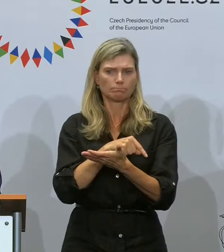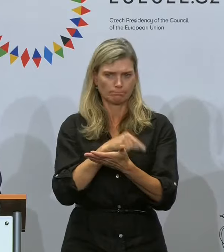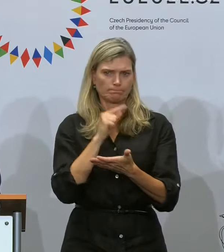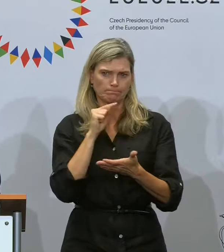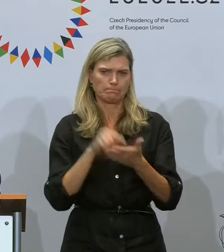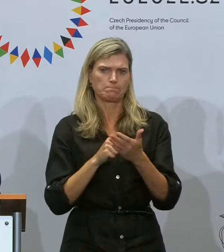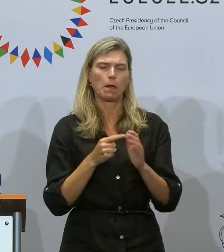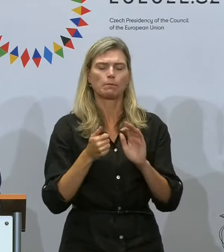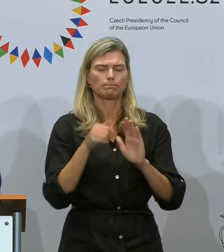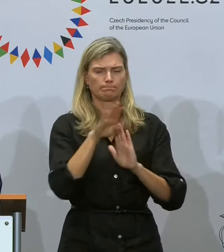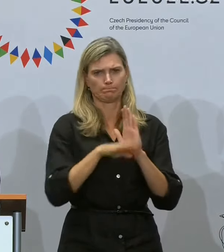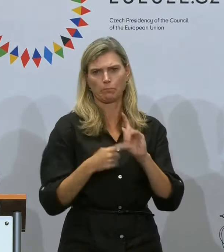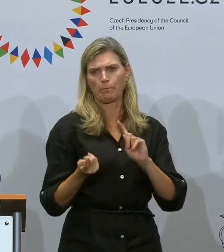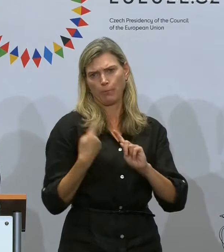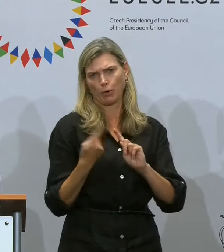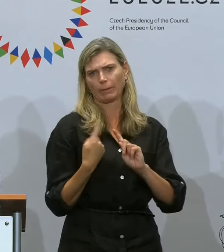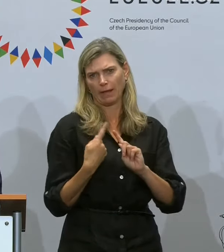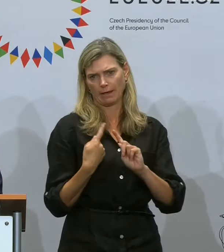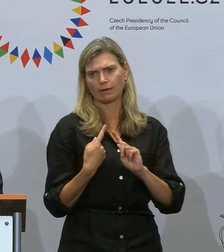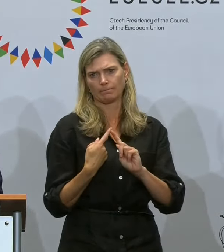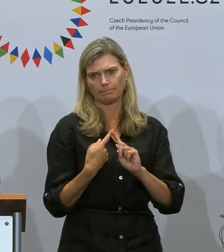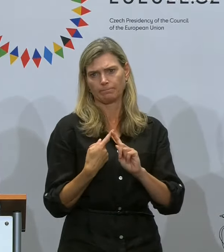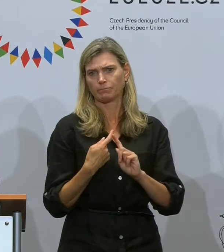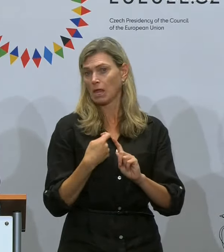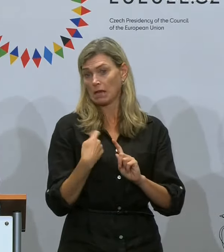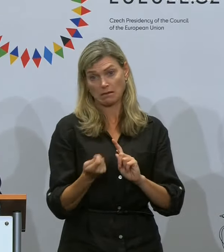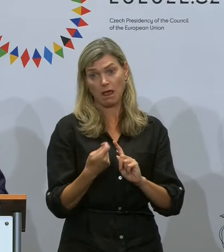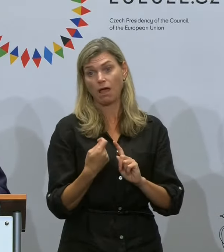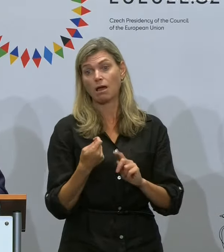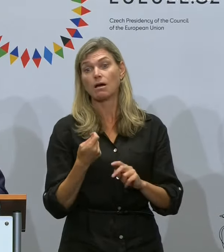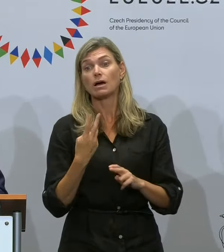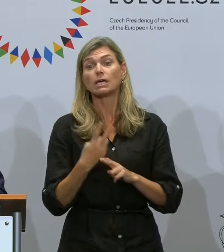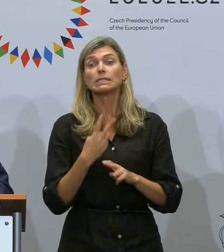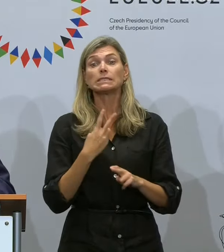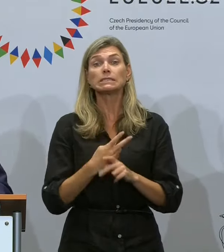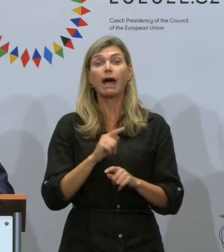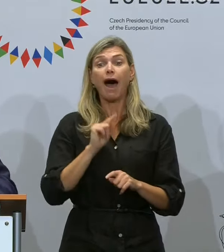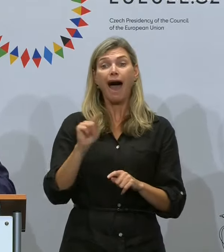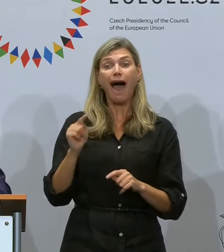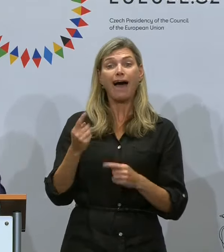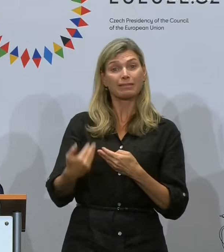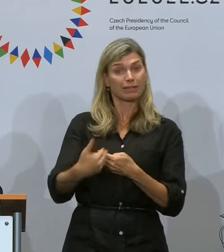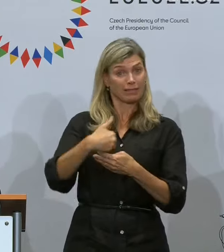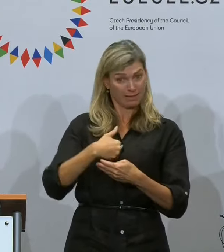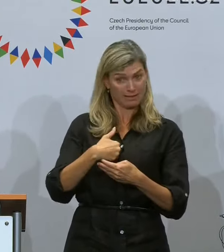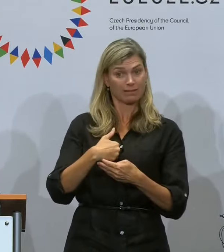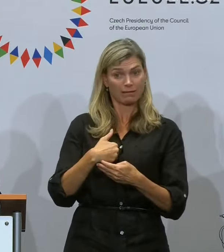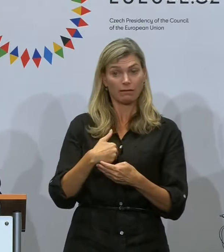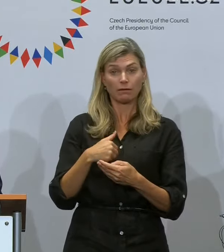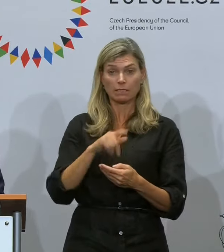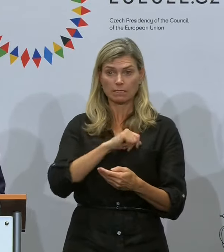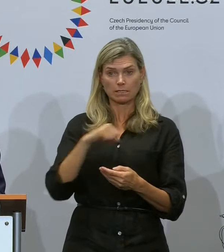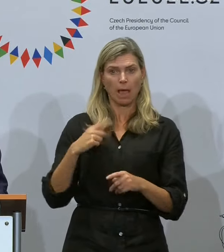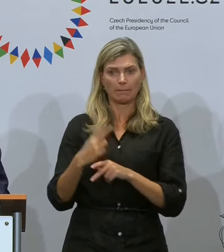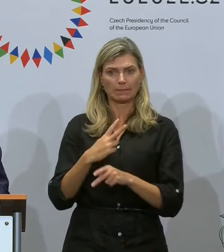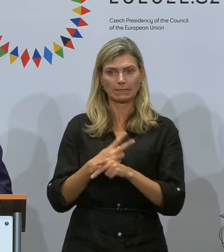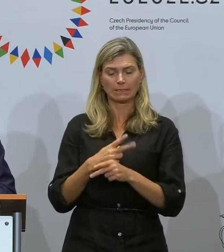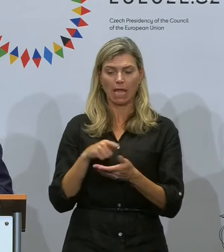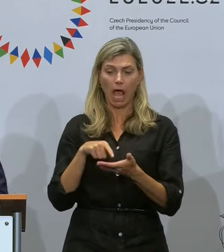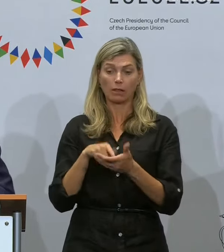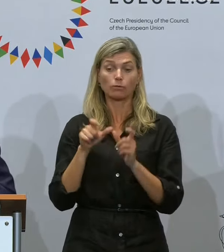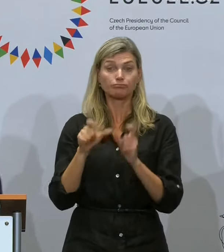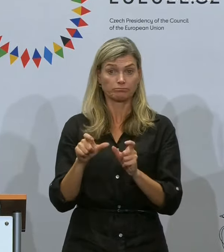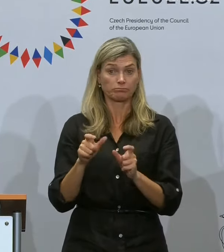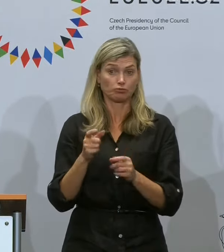be enough. And the member states have the possibility of controlling the border control,